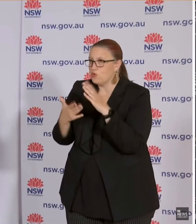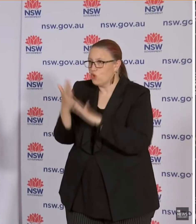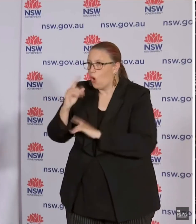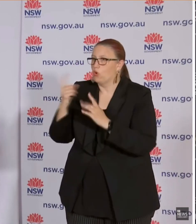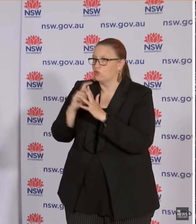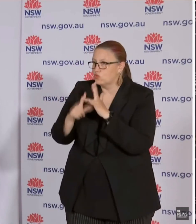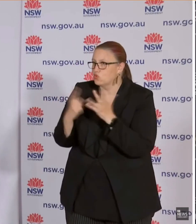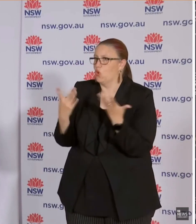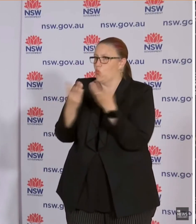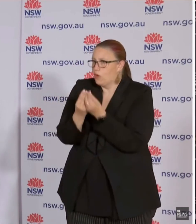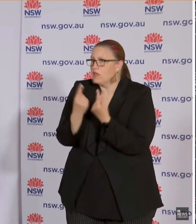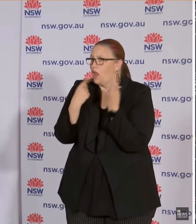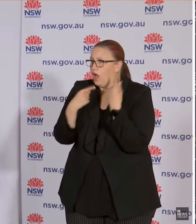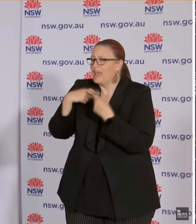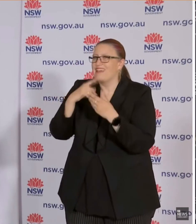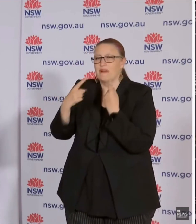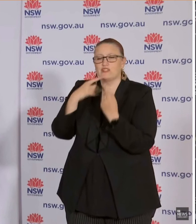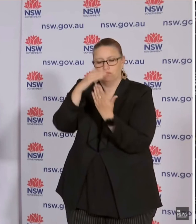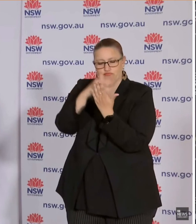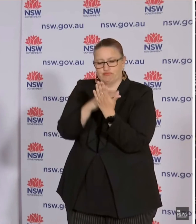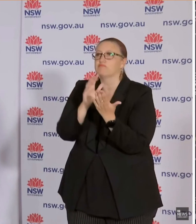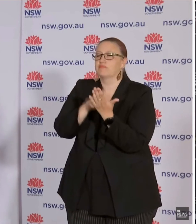through getting the information that's necessary.